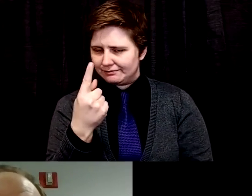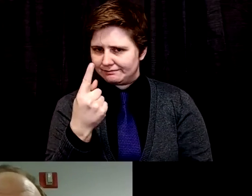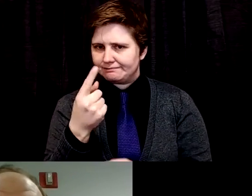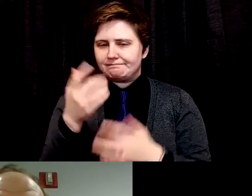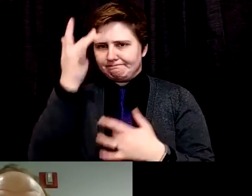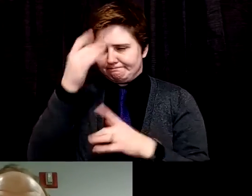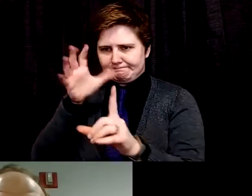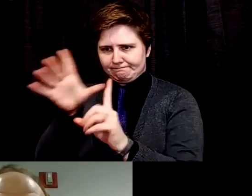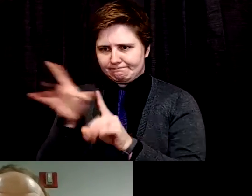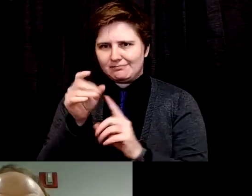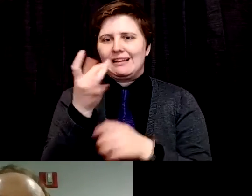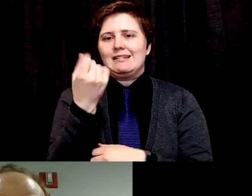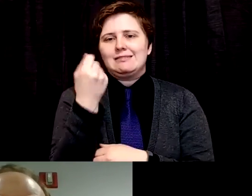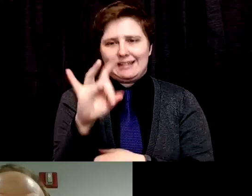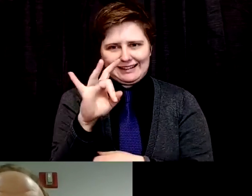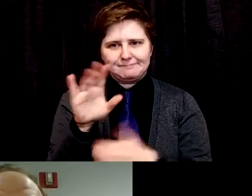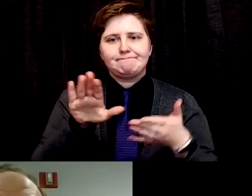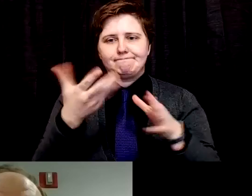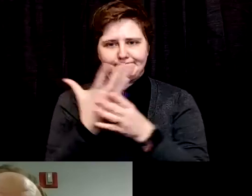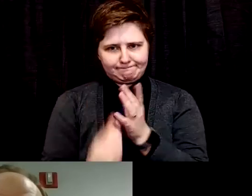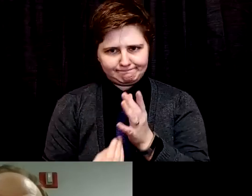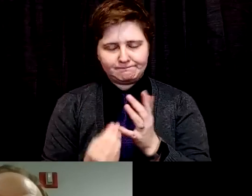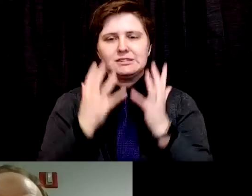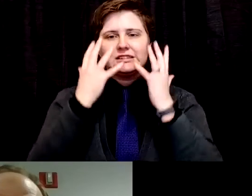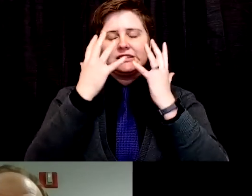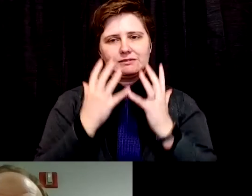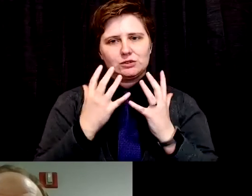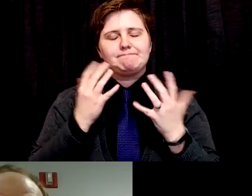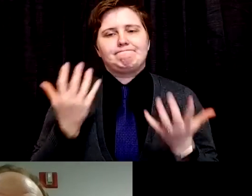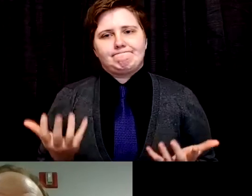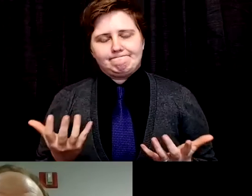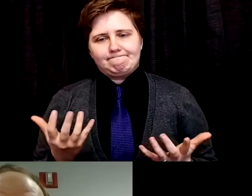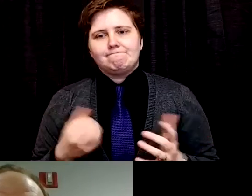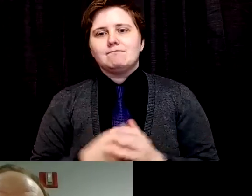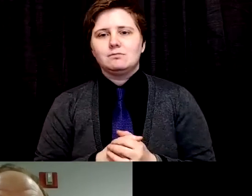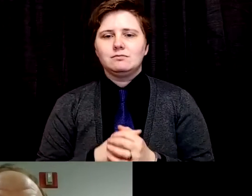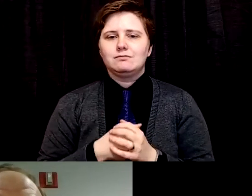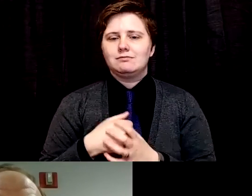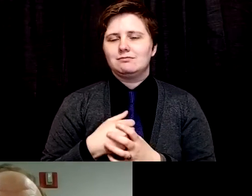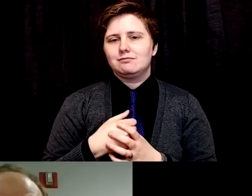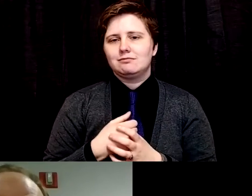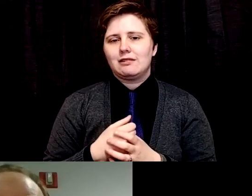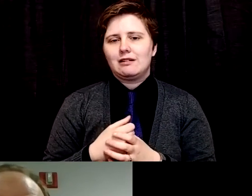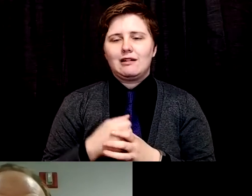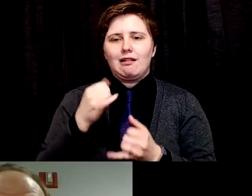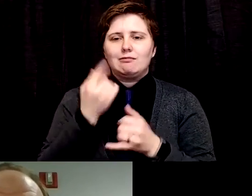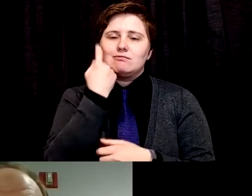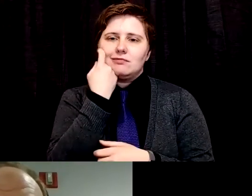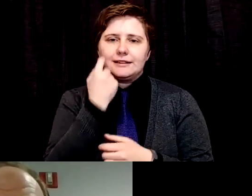18 deaths. Again, the unfortunate part about this, again, the last death was a female in her